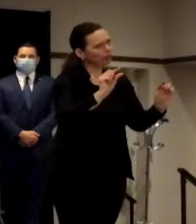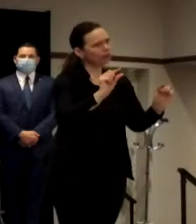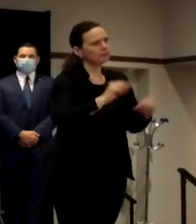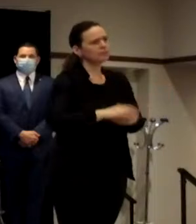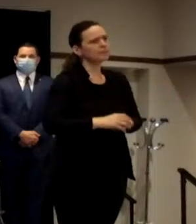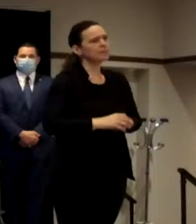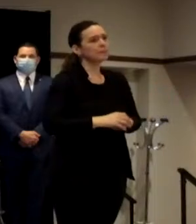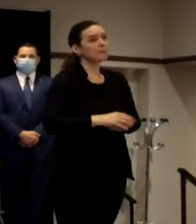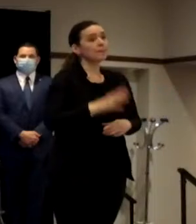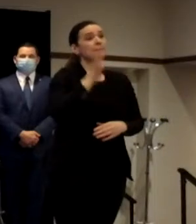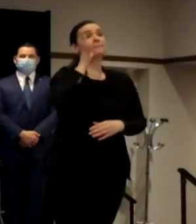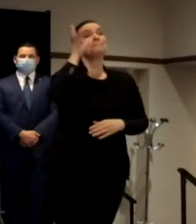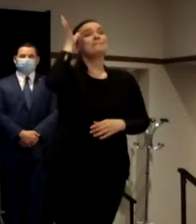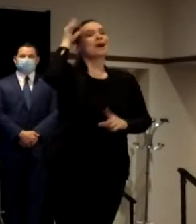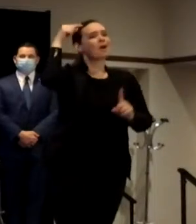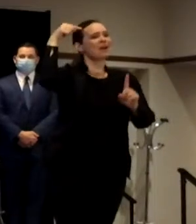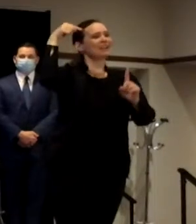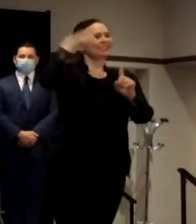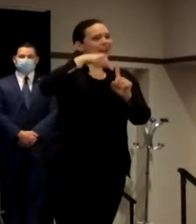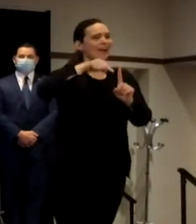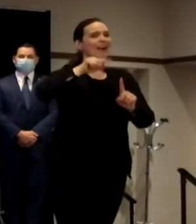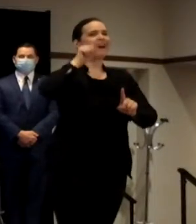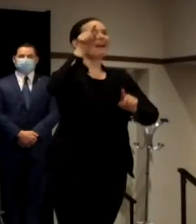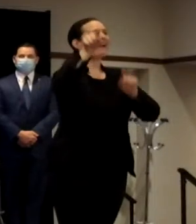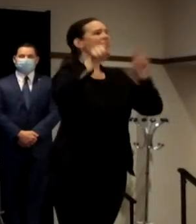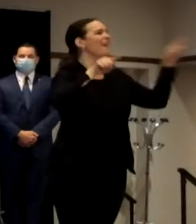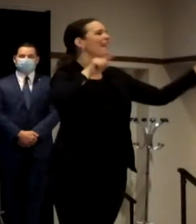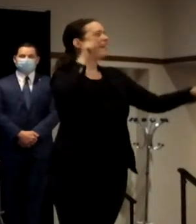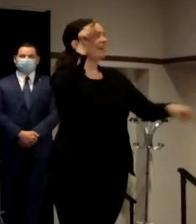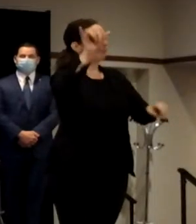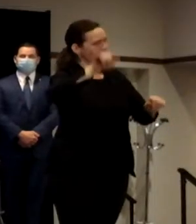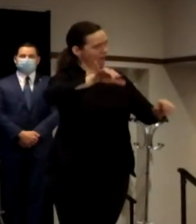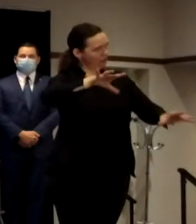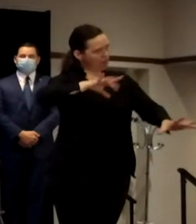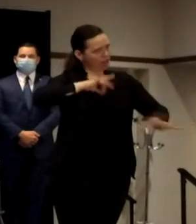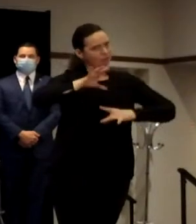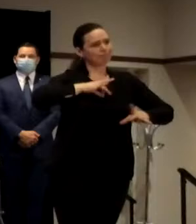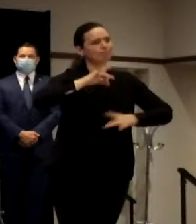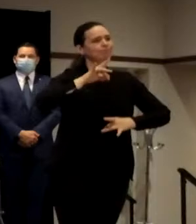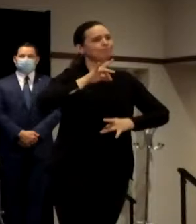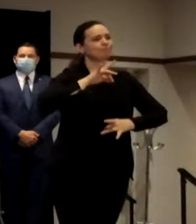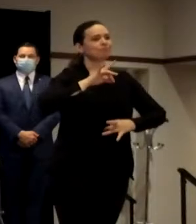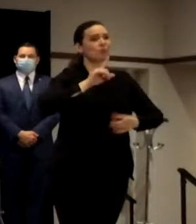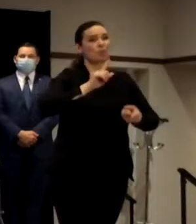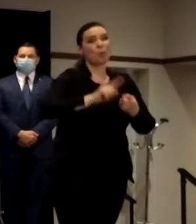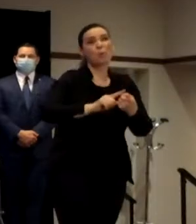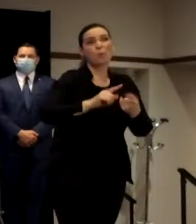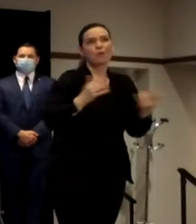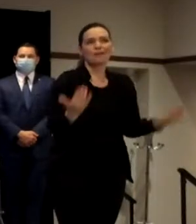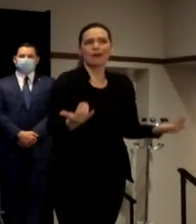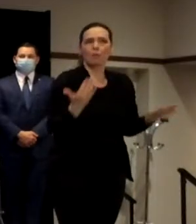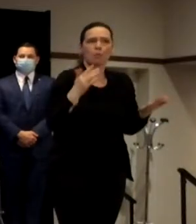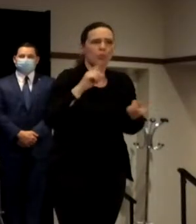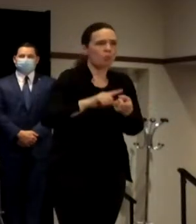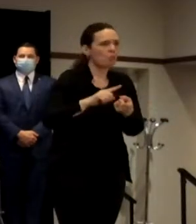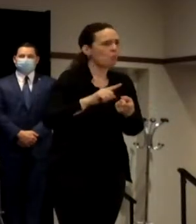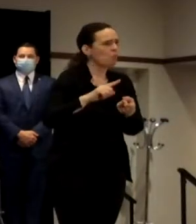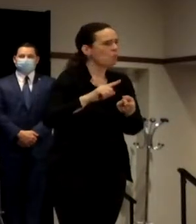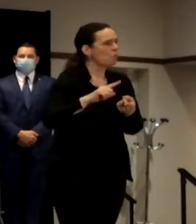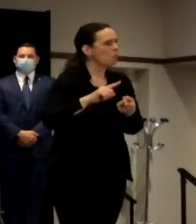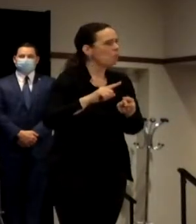parents, not doing any other thing coming to school versus when they are in the school. And also we have seen throughout the state and through